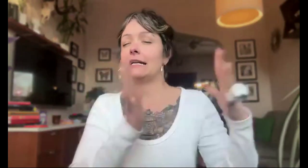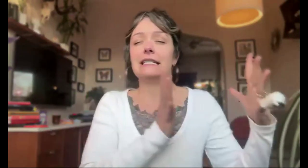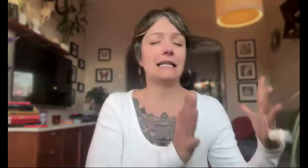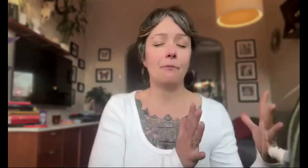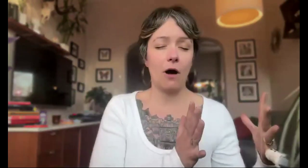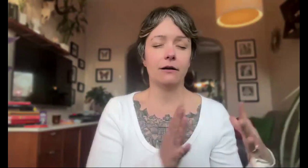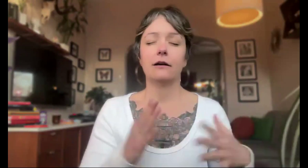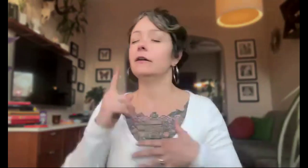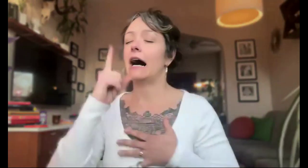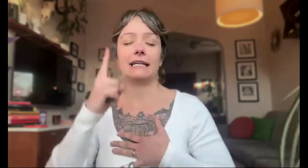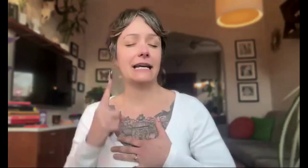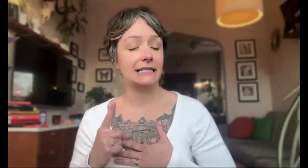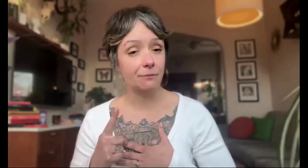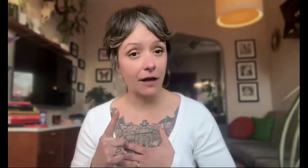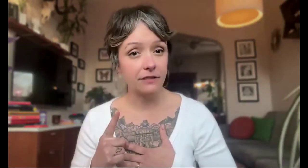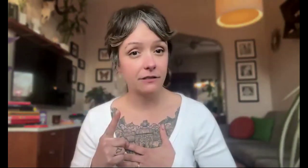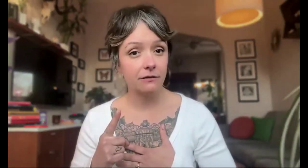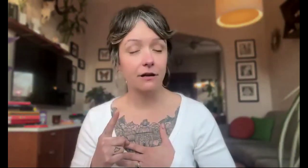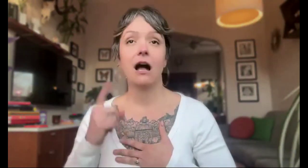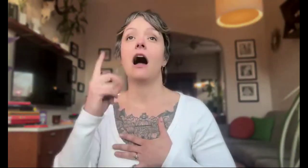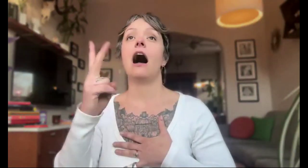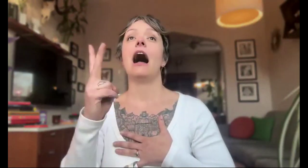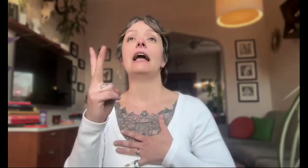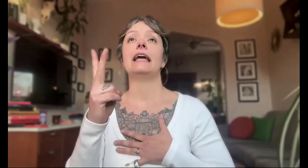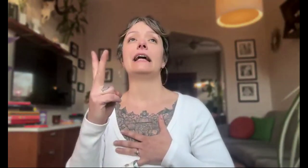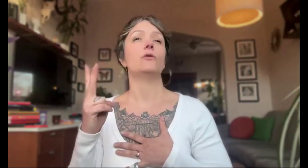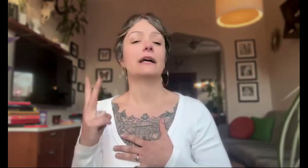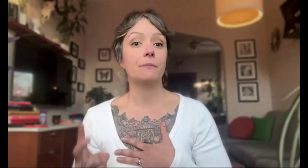get to step one? I can take deep breaths. I can go kick a